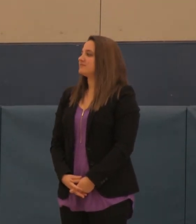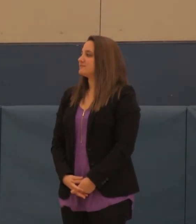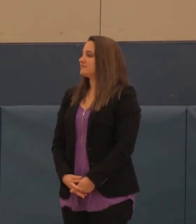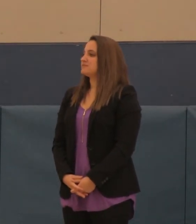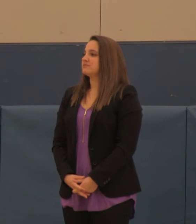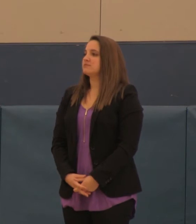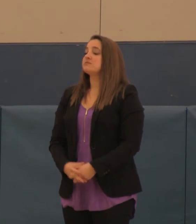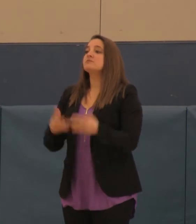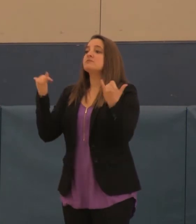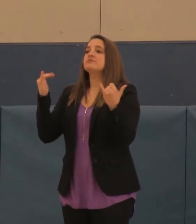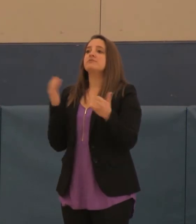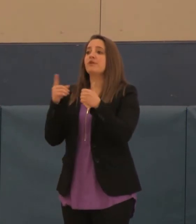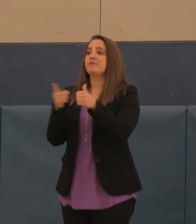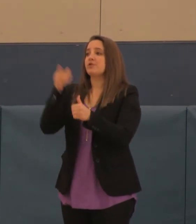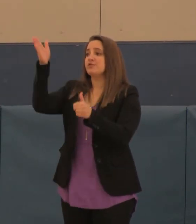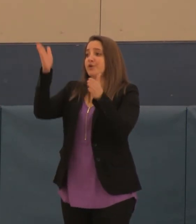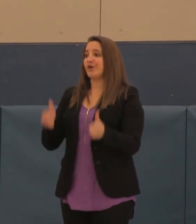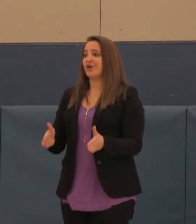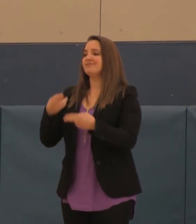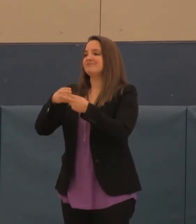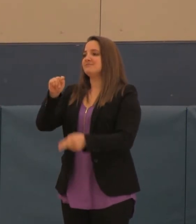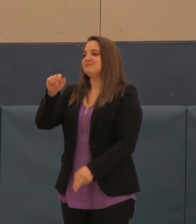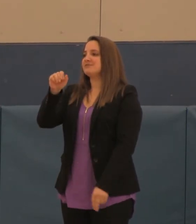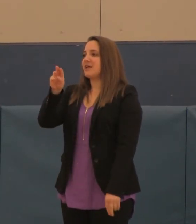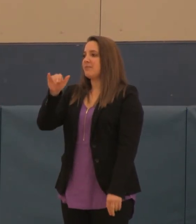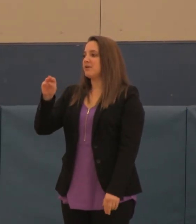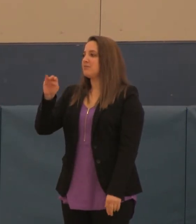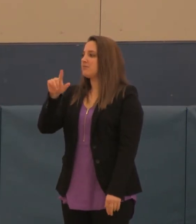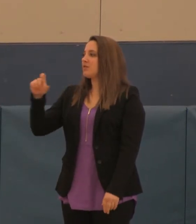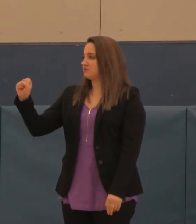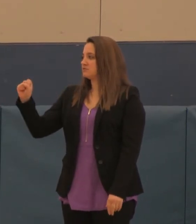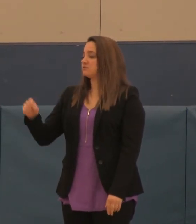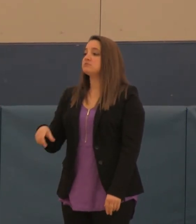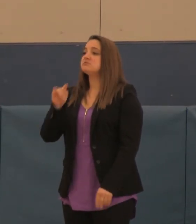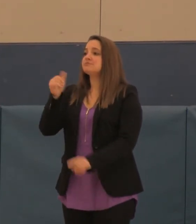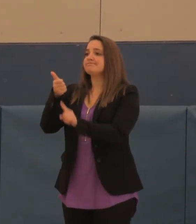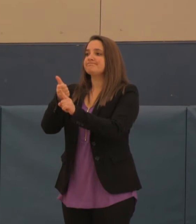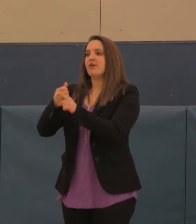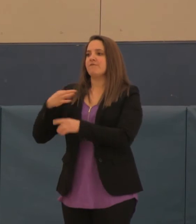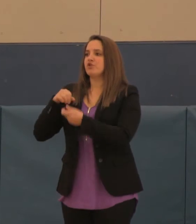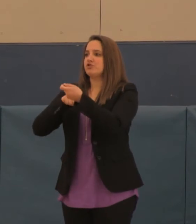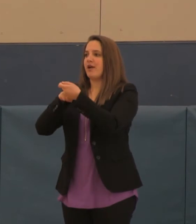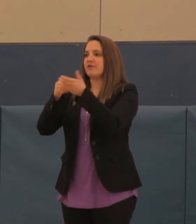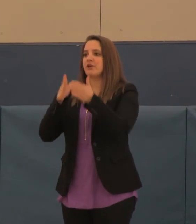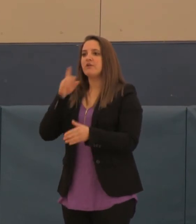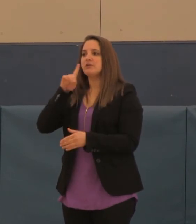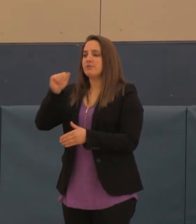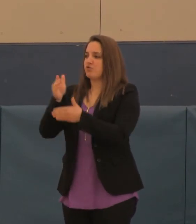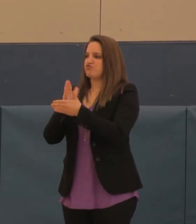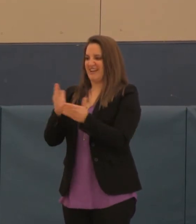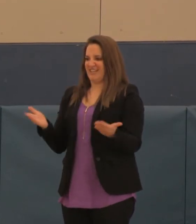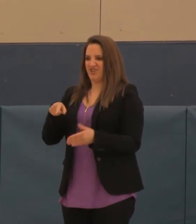Our first speaker is Tammy Mills. Tammy is a volunteer advocate for disability rights here in